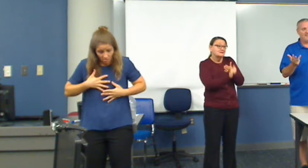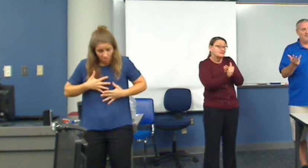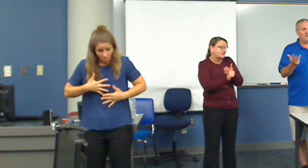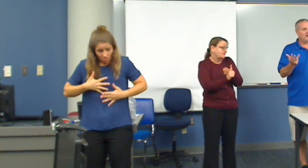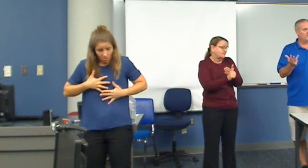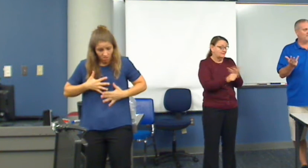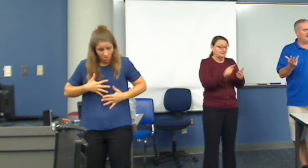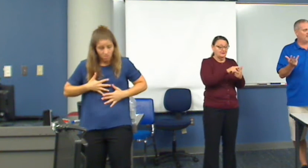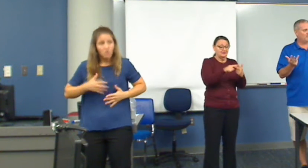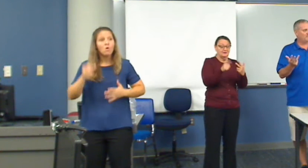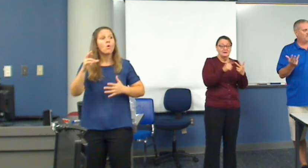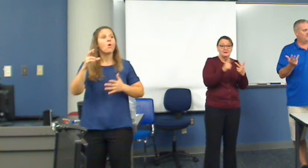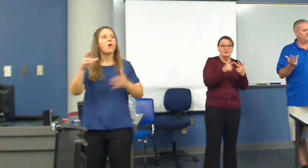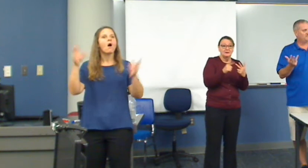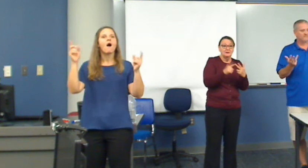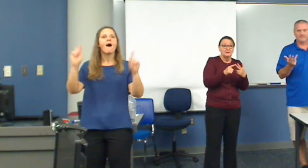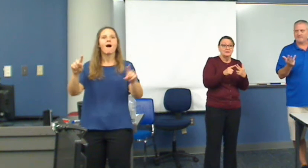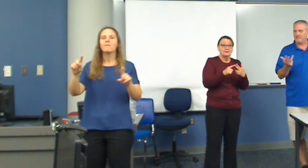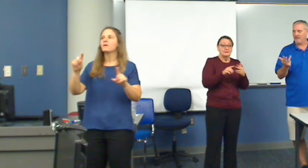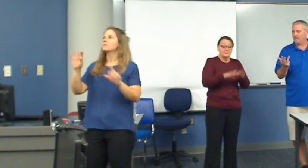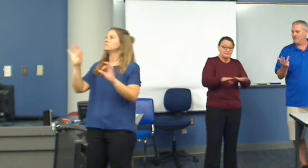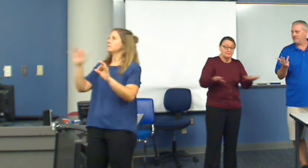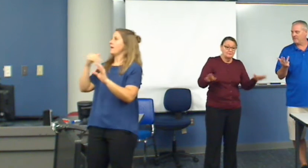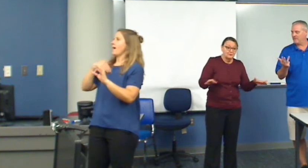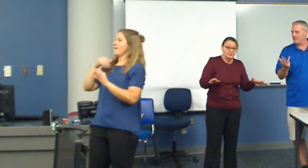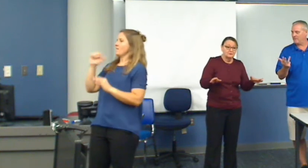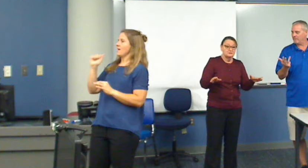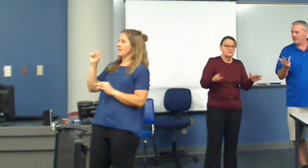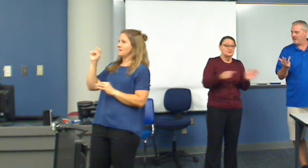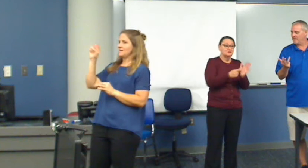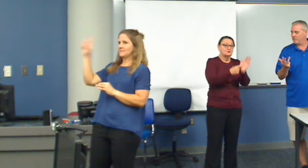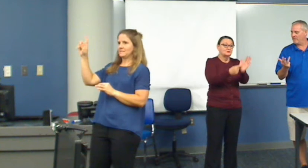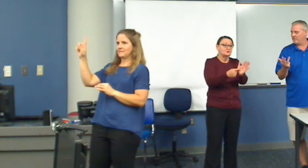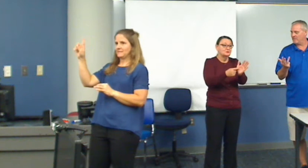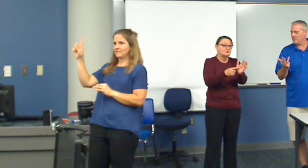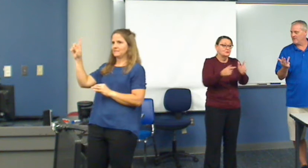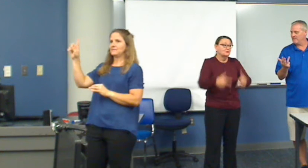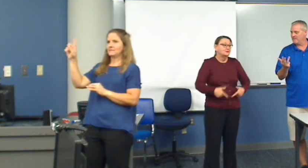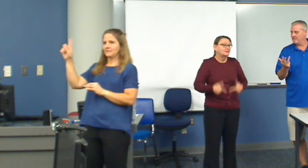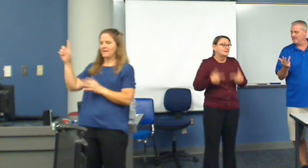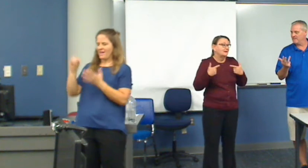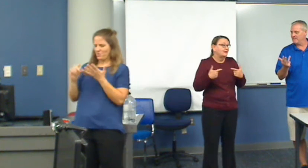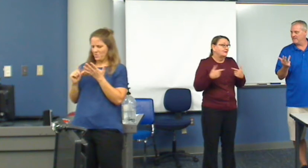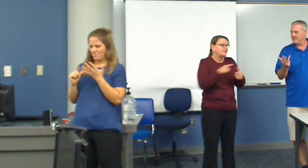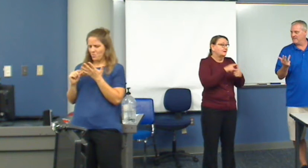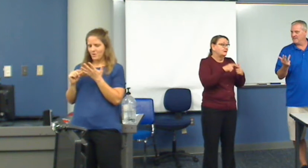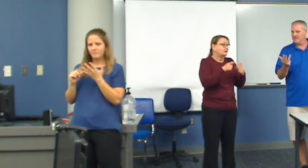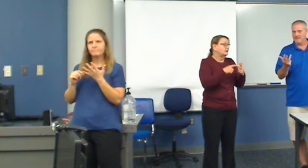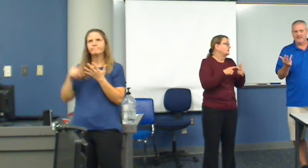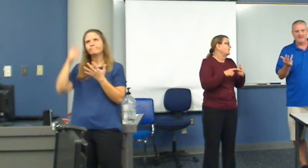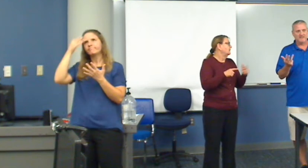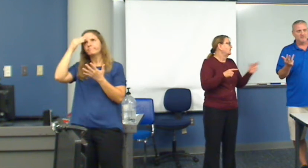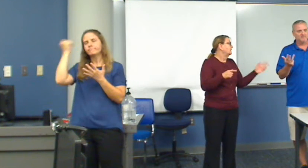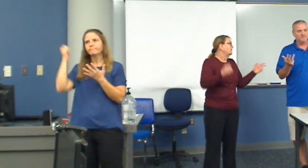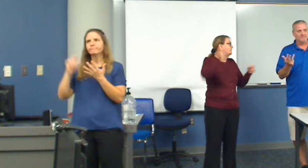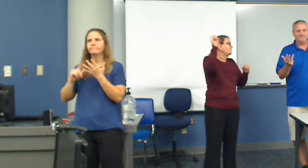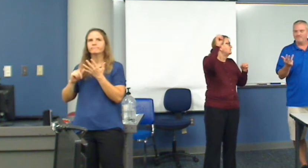An AED becomes available. Now listen, I'm forgetting the 5th one.